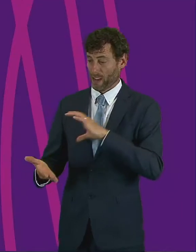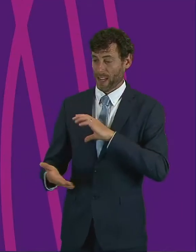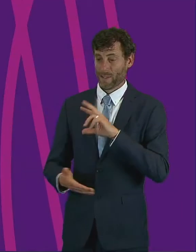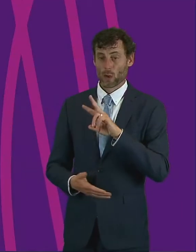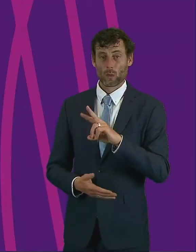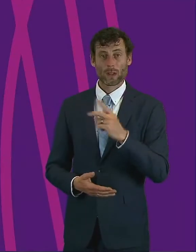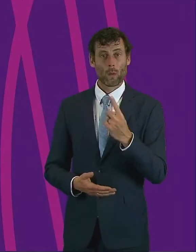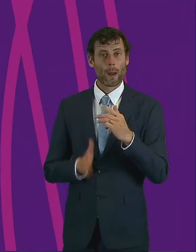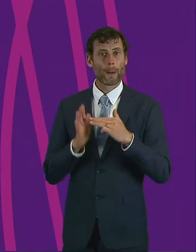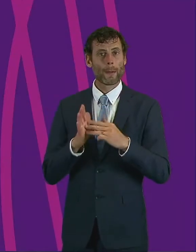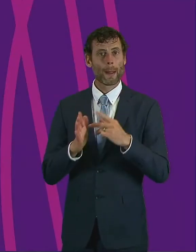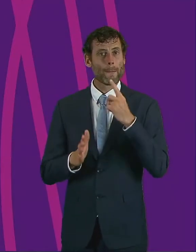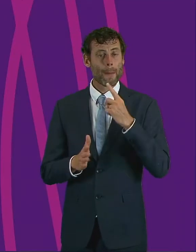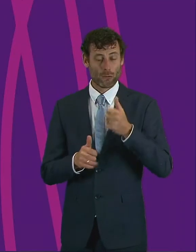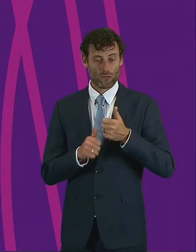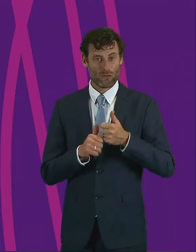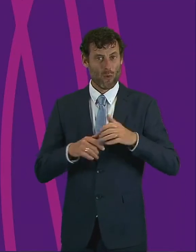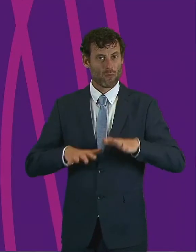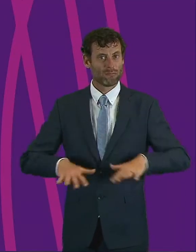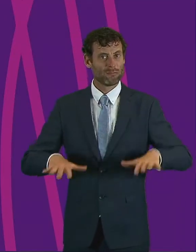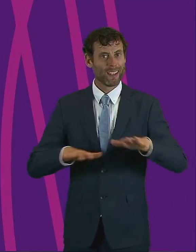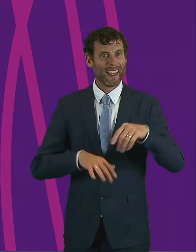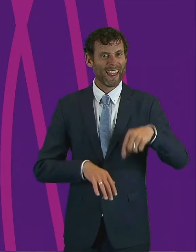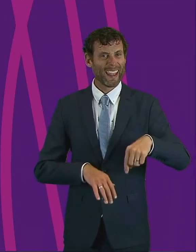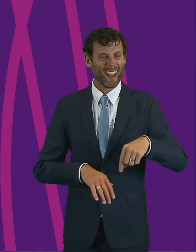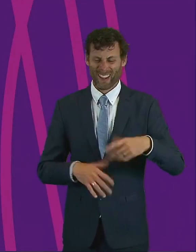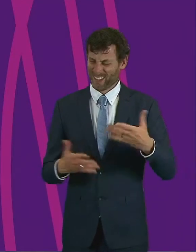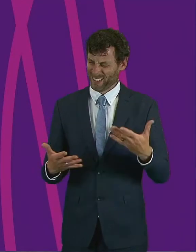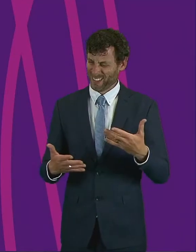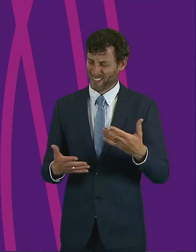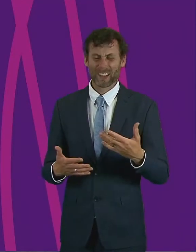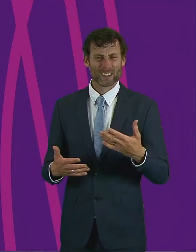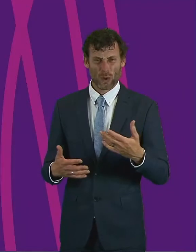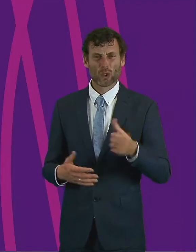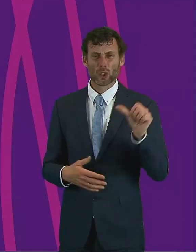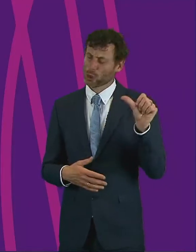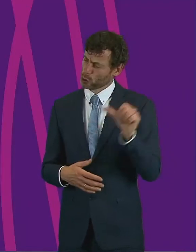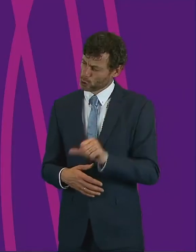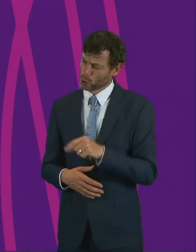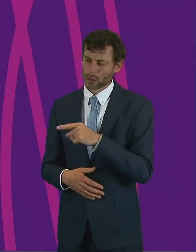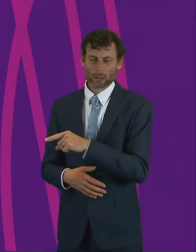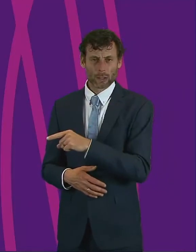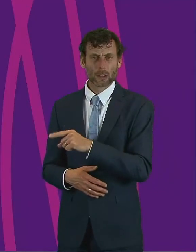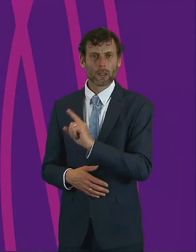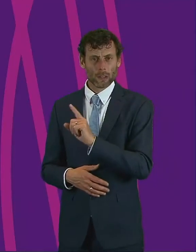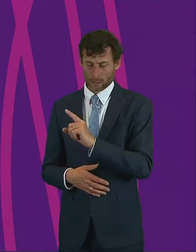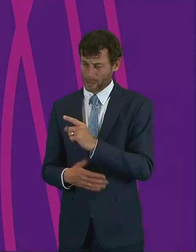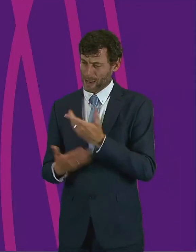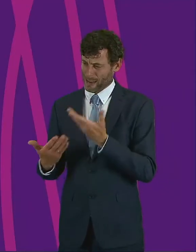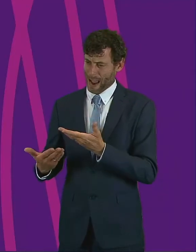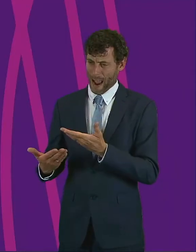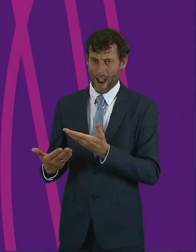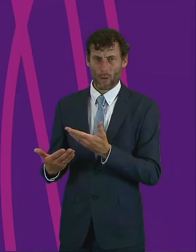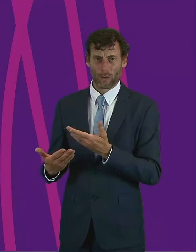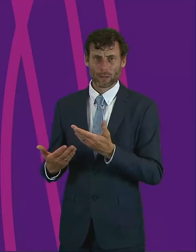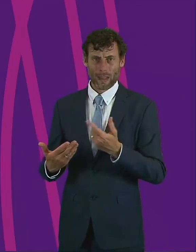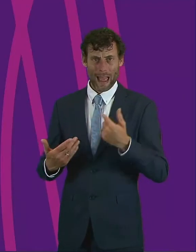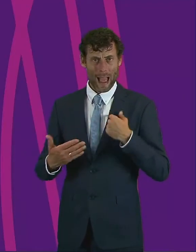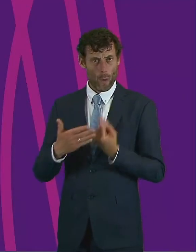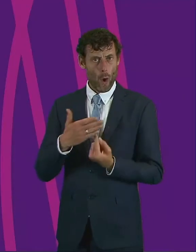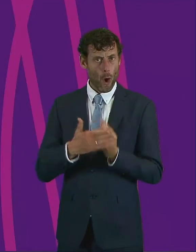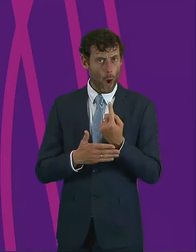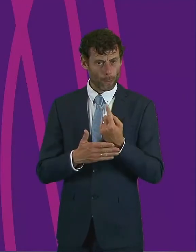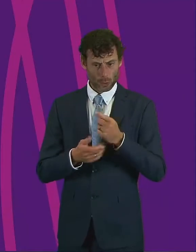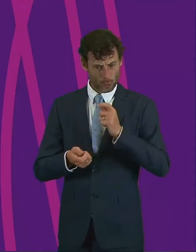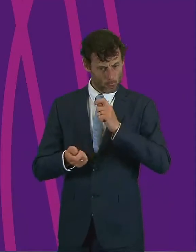this is a missed opportunity to ensure that we have an approach to jobs that is tailored for Scotland's economy. Kate